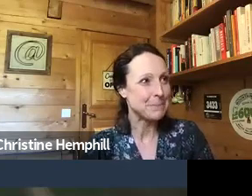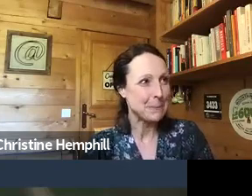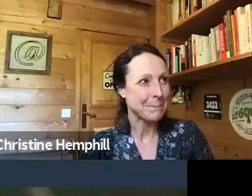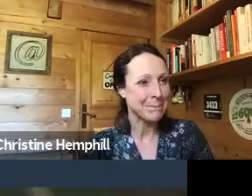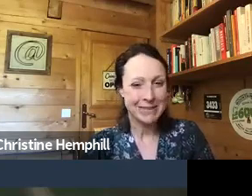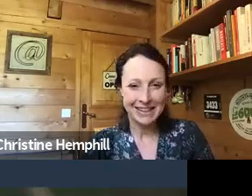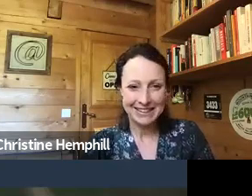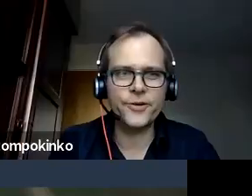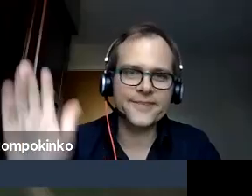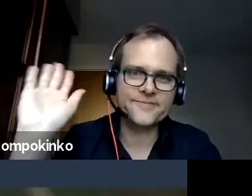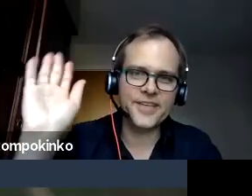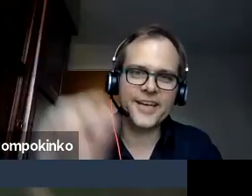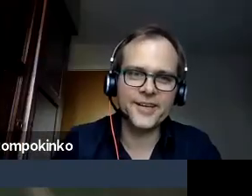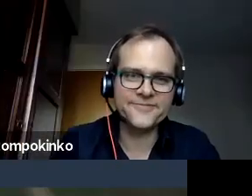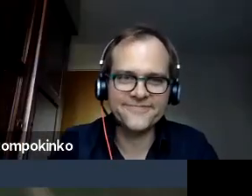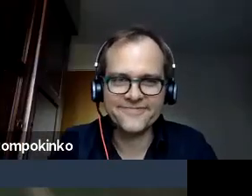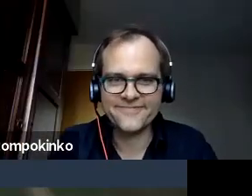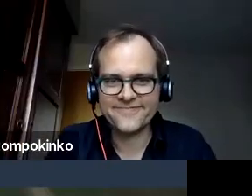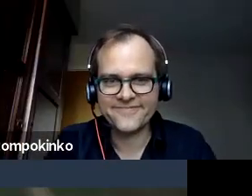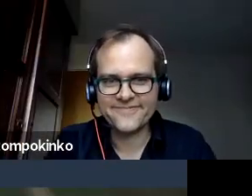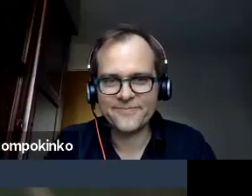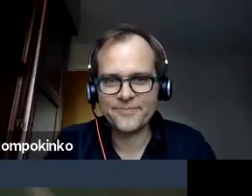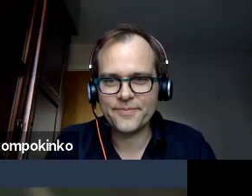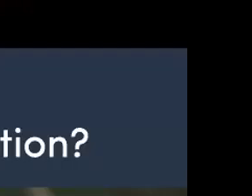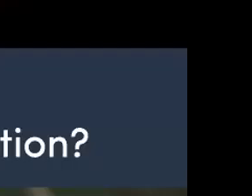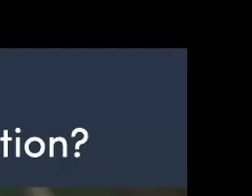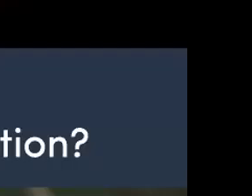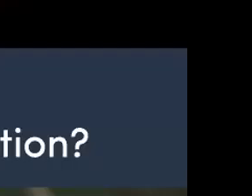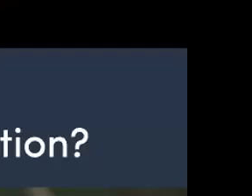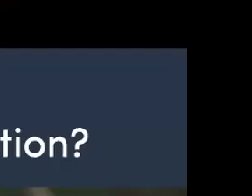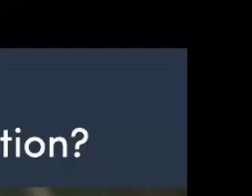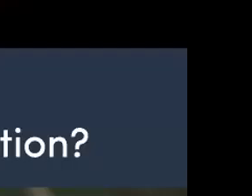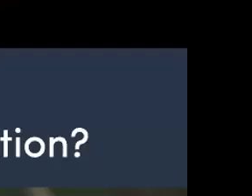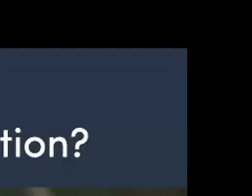Thanks, everyone. Take care. Thank you. Bye. Bye.